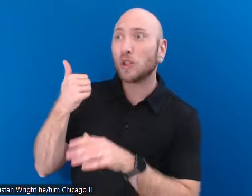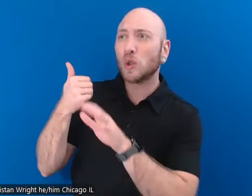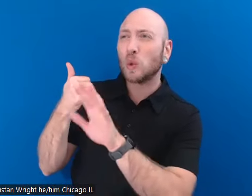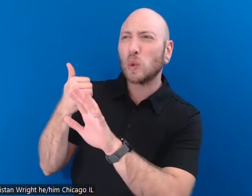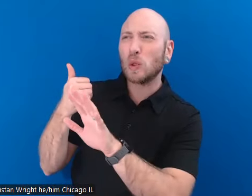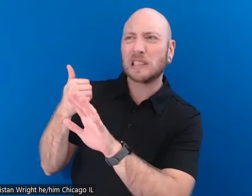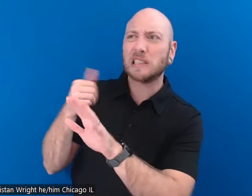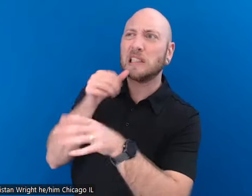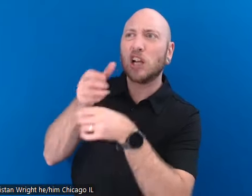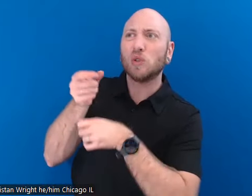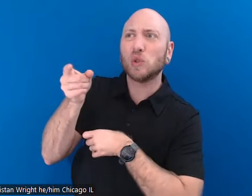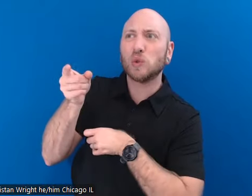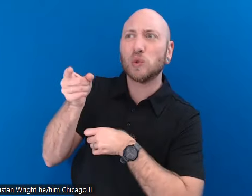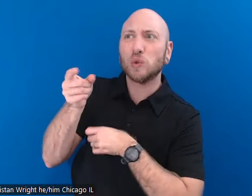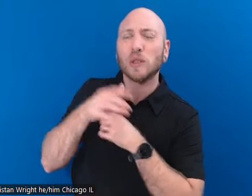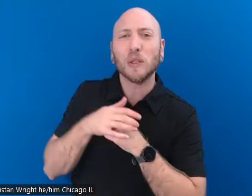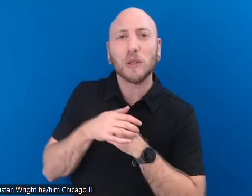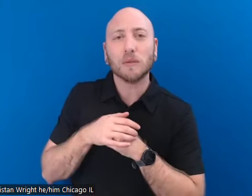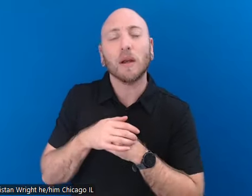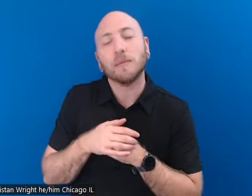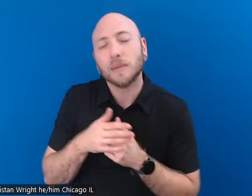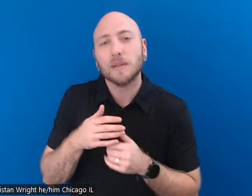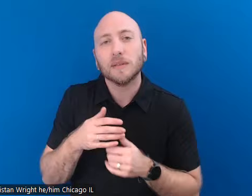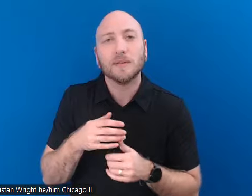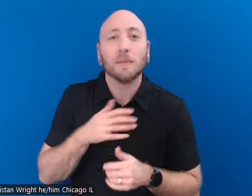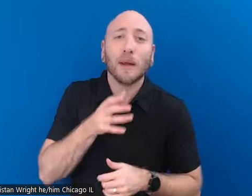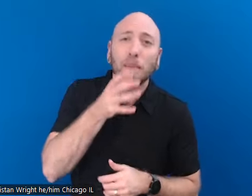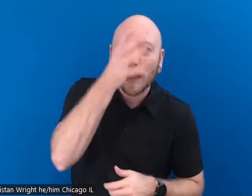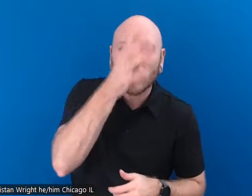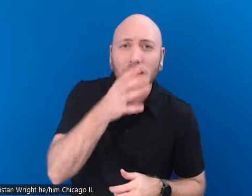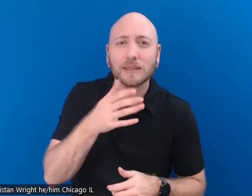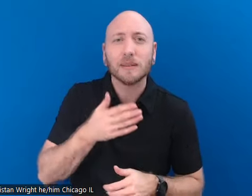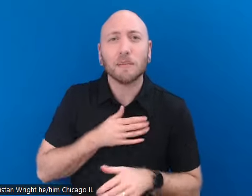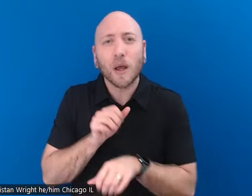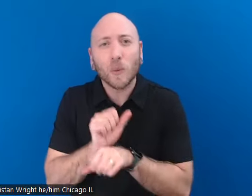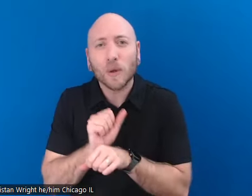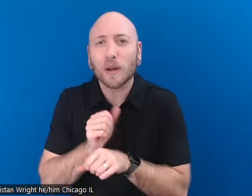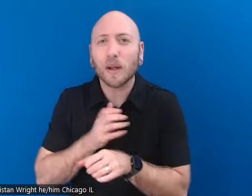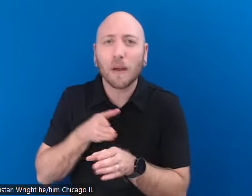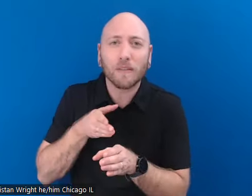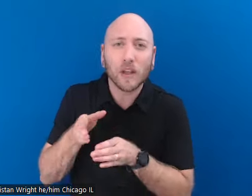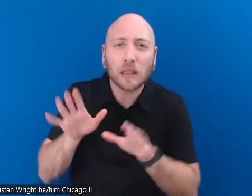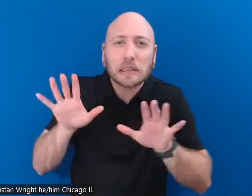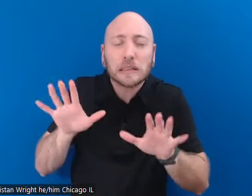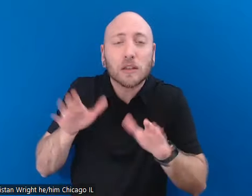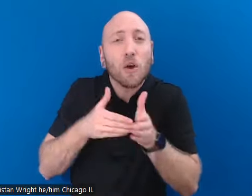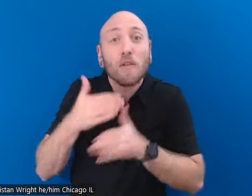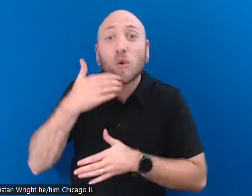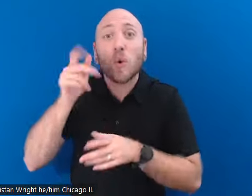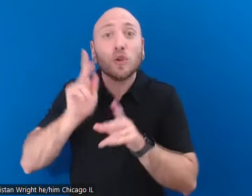and a lot to do with people in my career. But luckily, I was able to find a sponsor